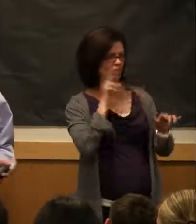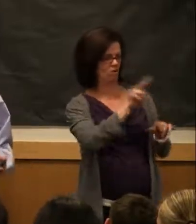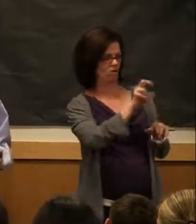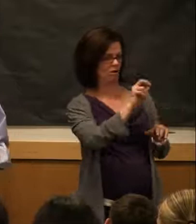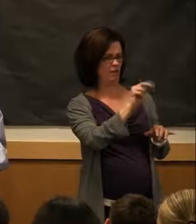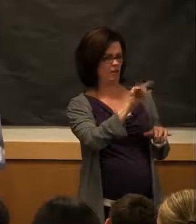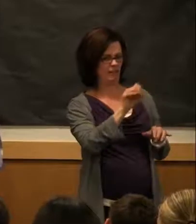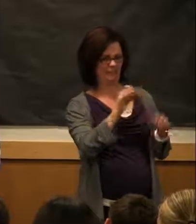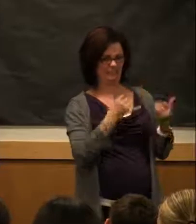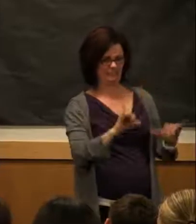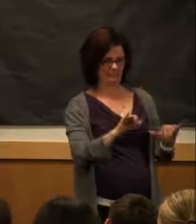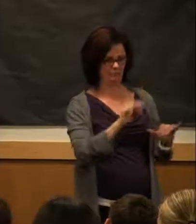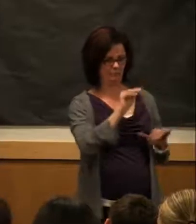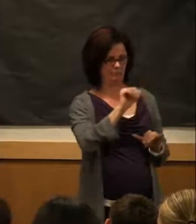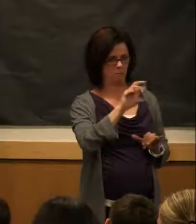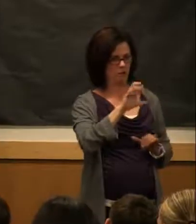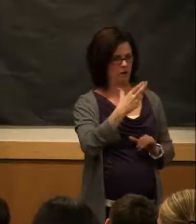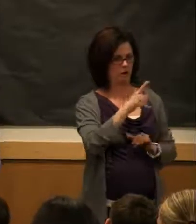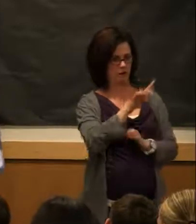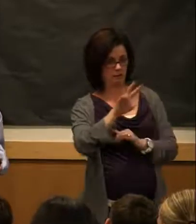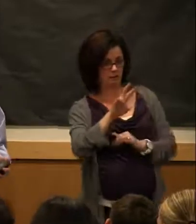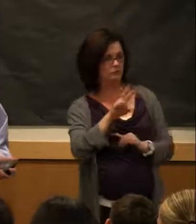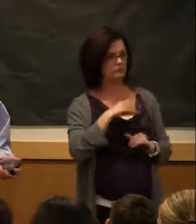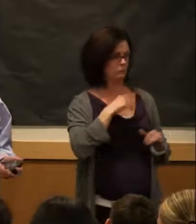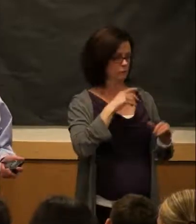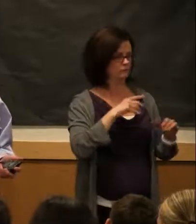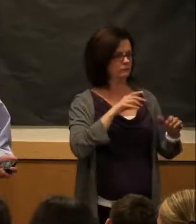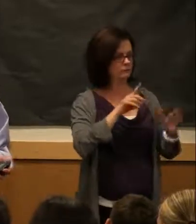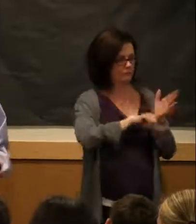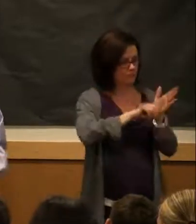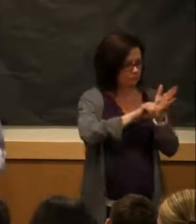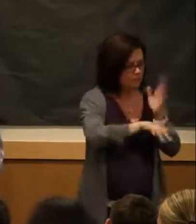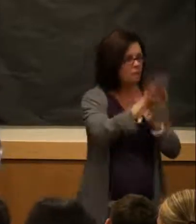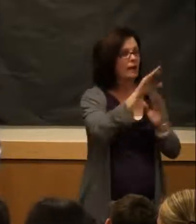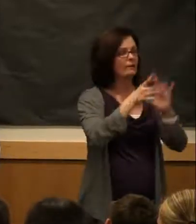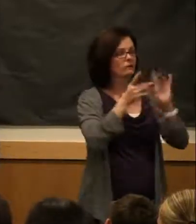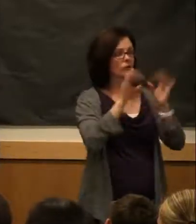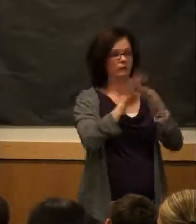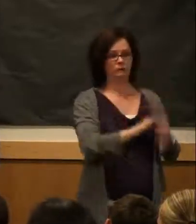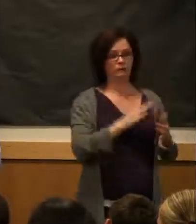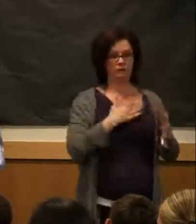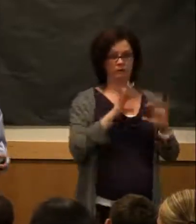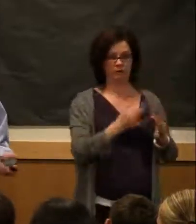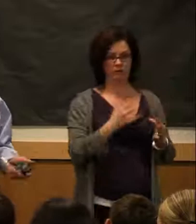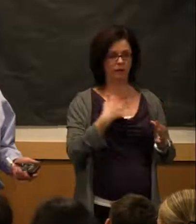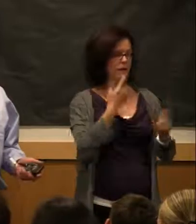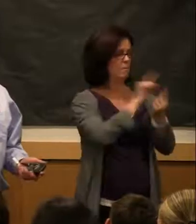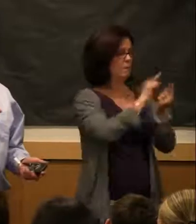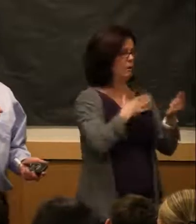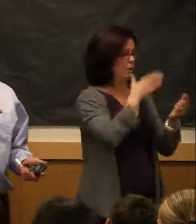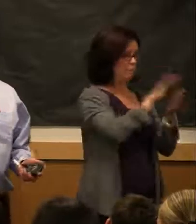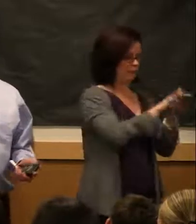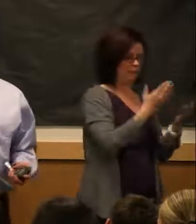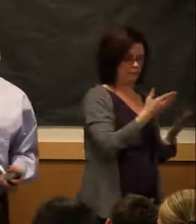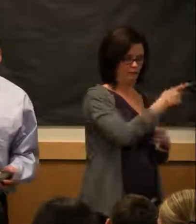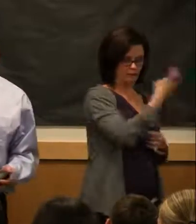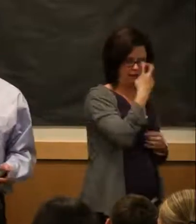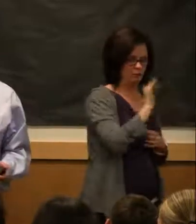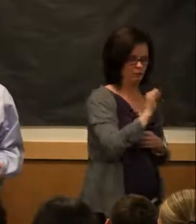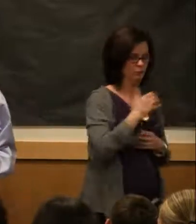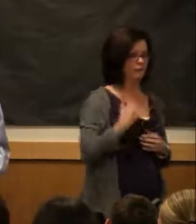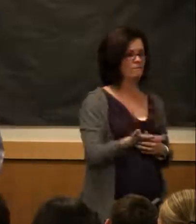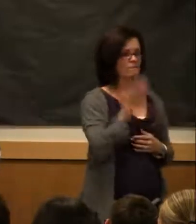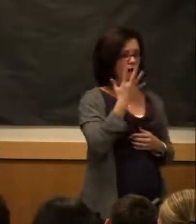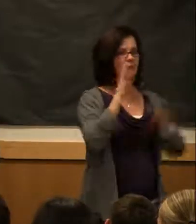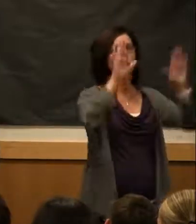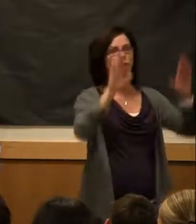you will find a story of my family I met my wife here. She's also blind. We have 5